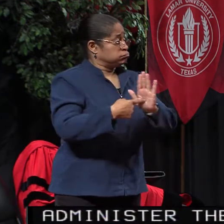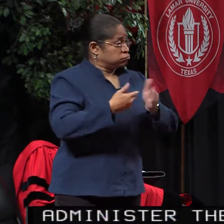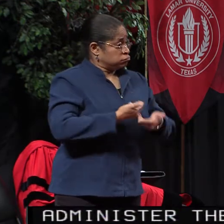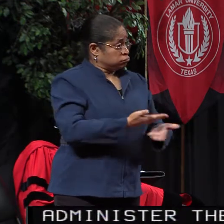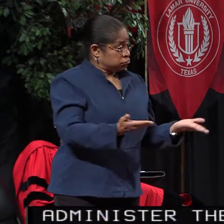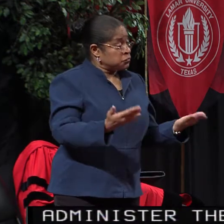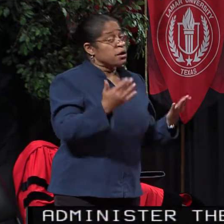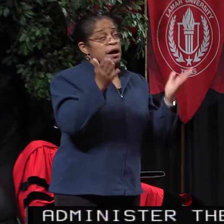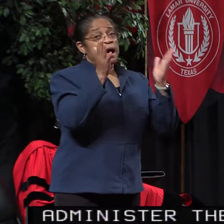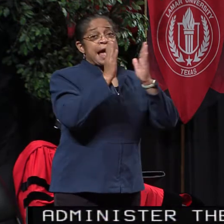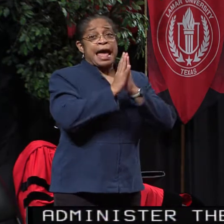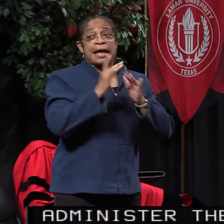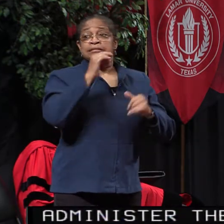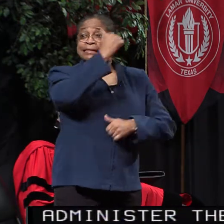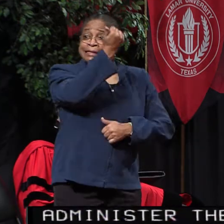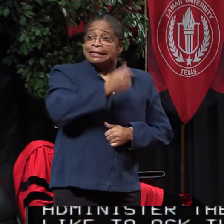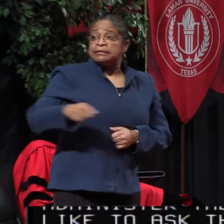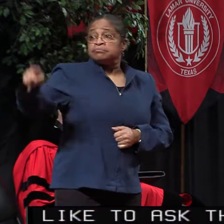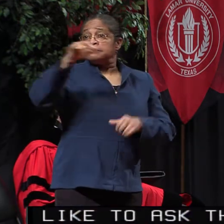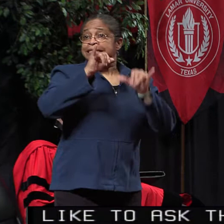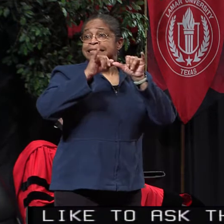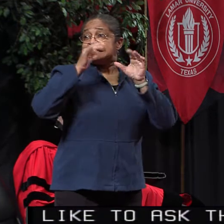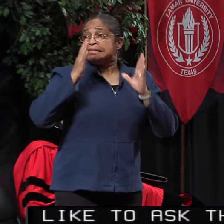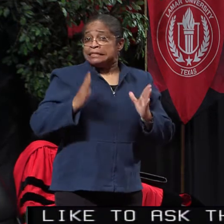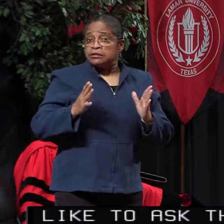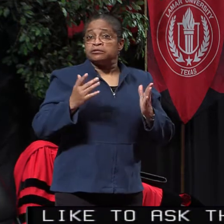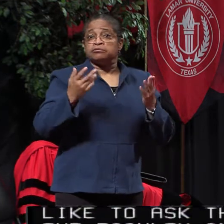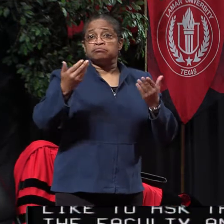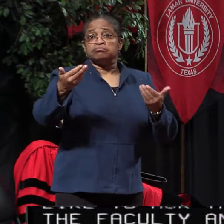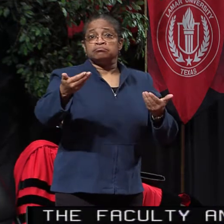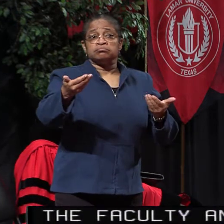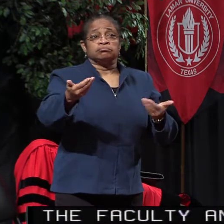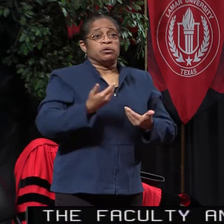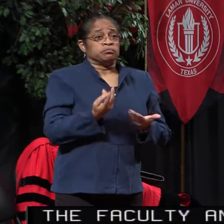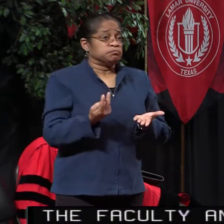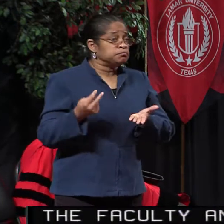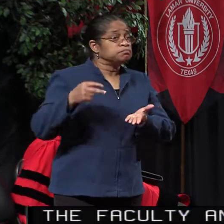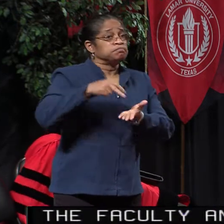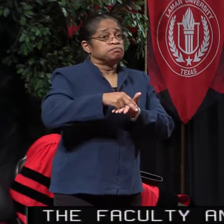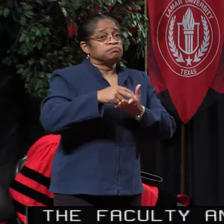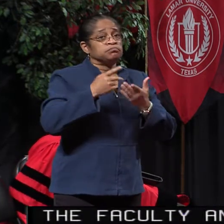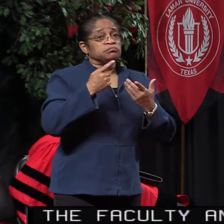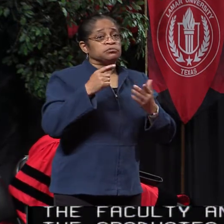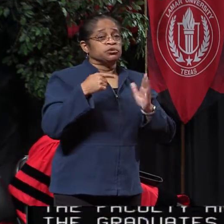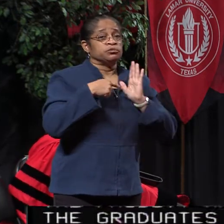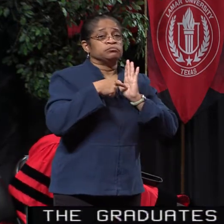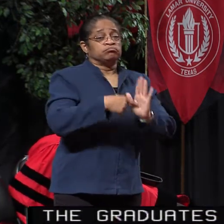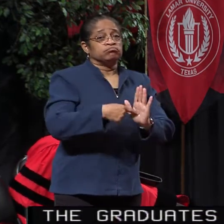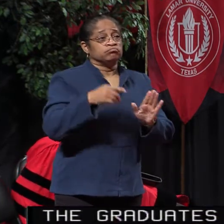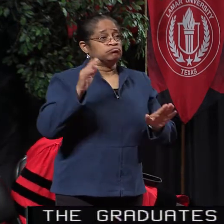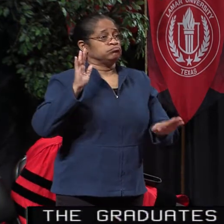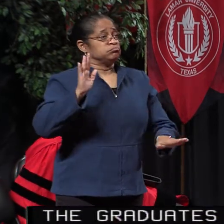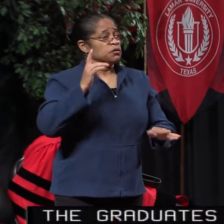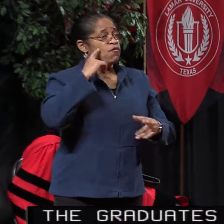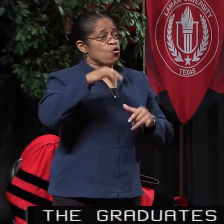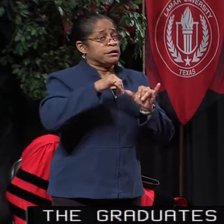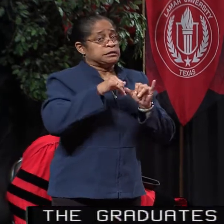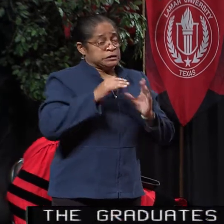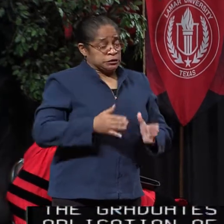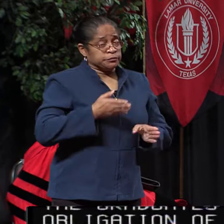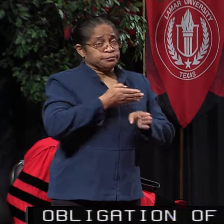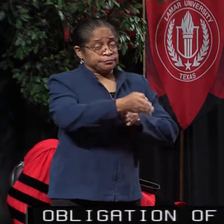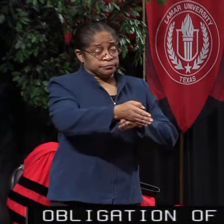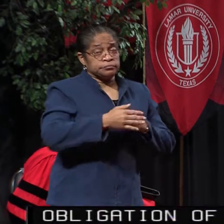I would like to ask that engineers among the faculty and audience join the graduates in accepting the obligation of the engineer.